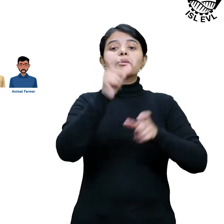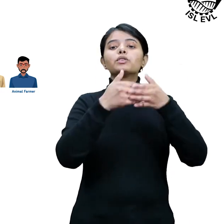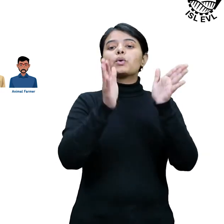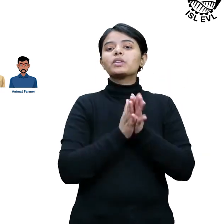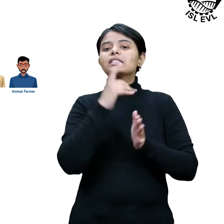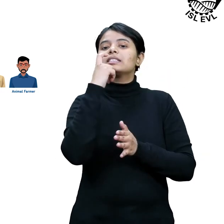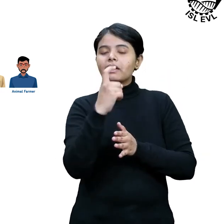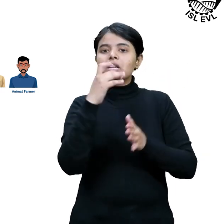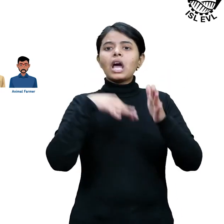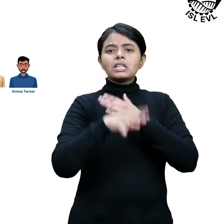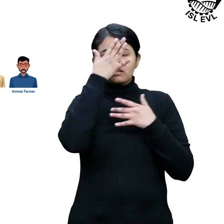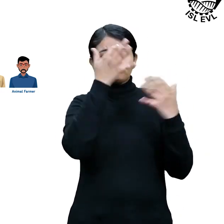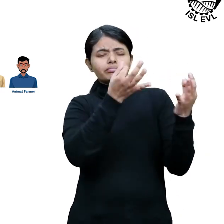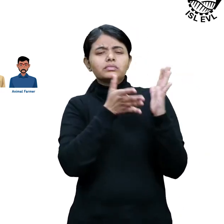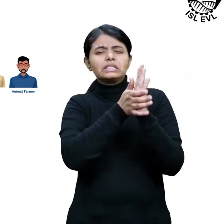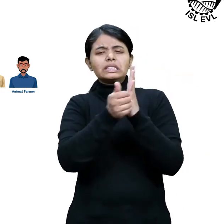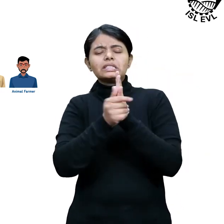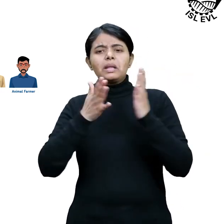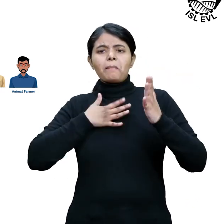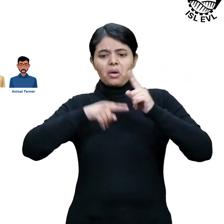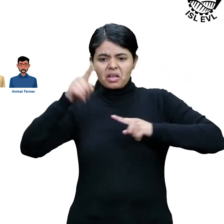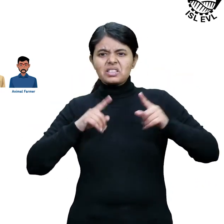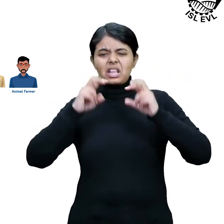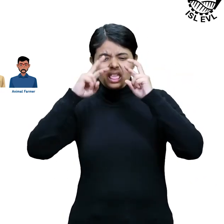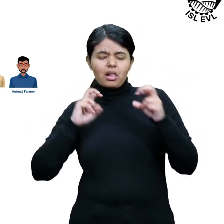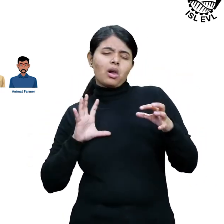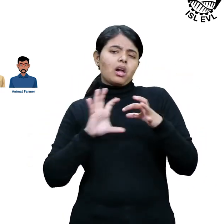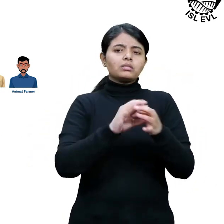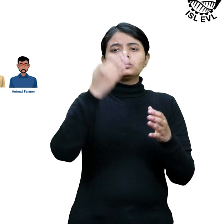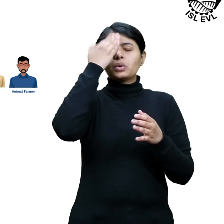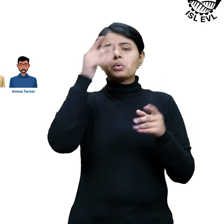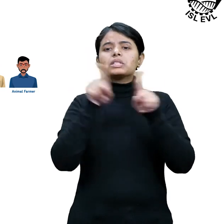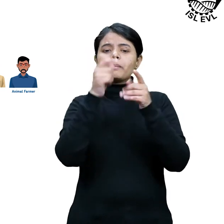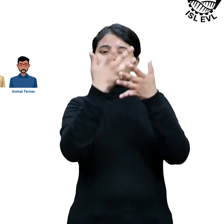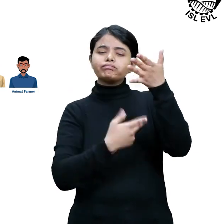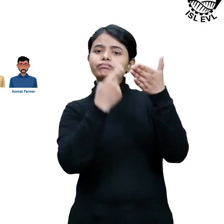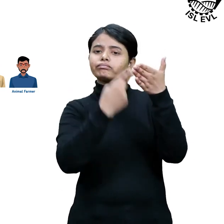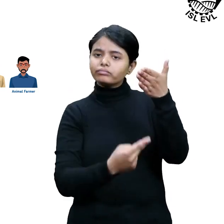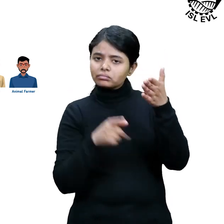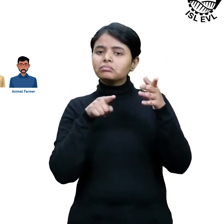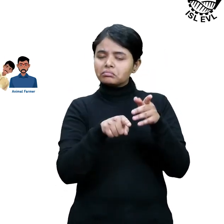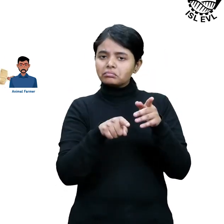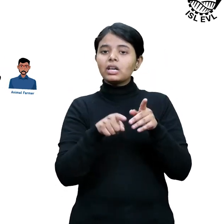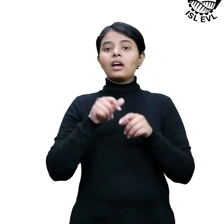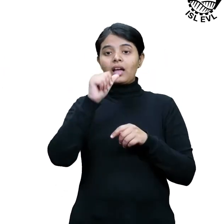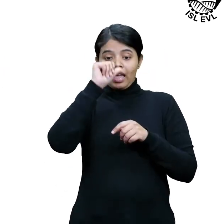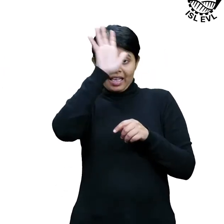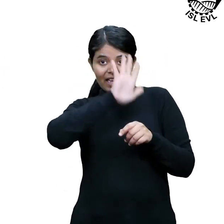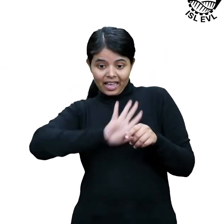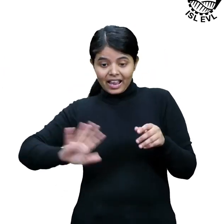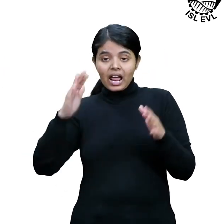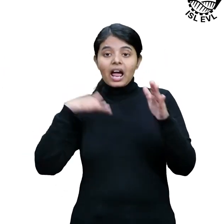who possess knowledge of biodiversity, and they are registered in the local voters list. The Act